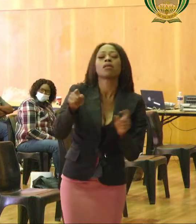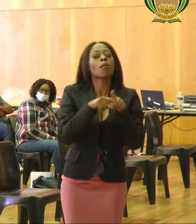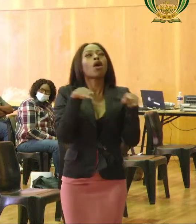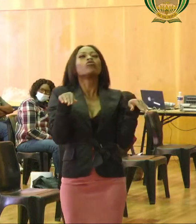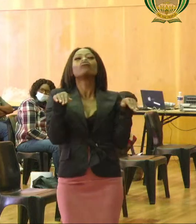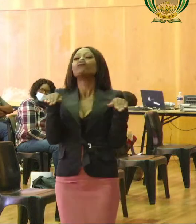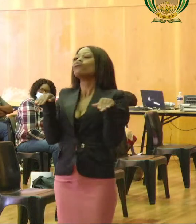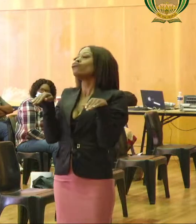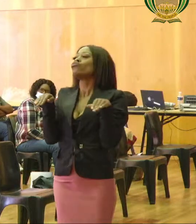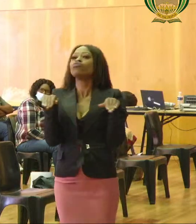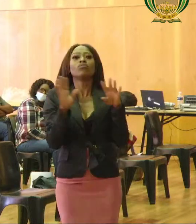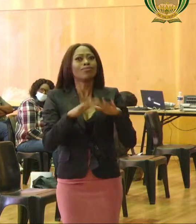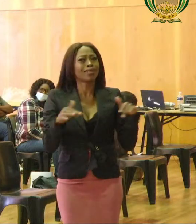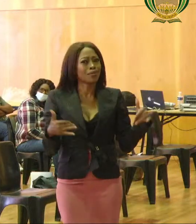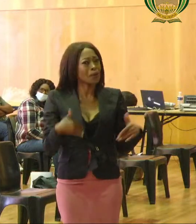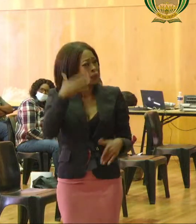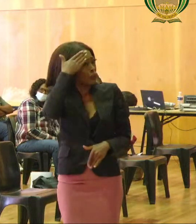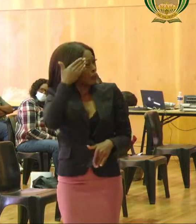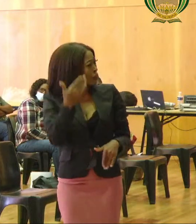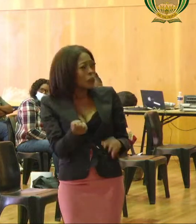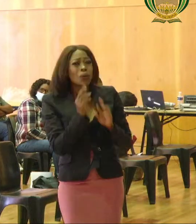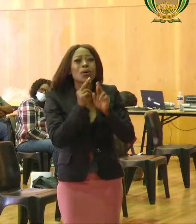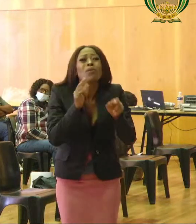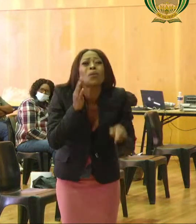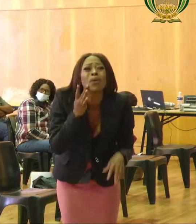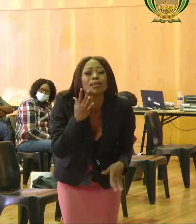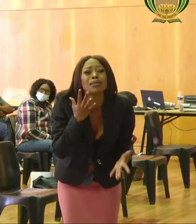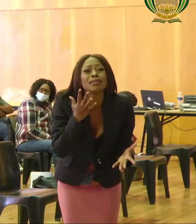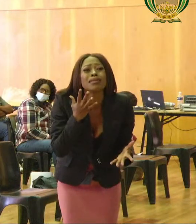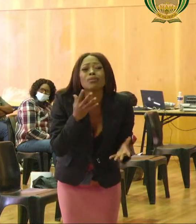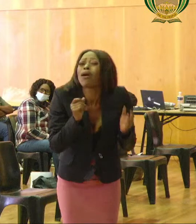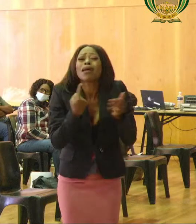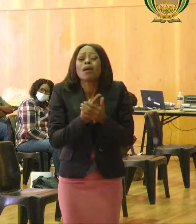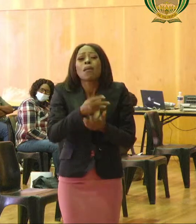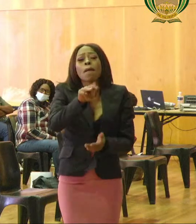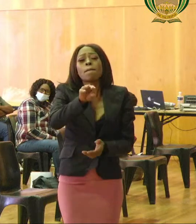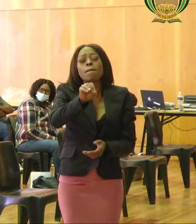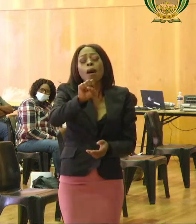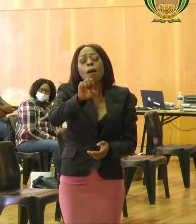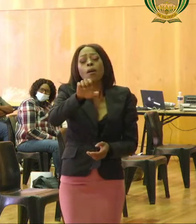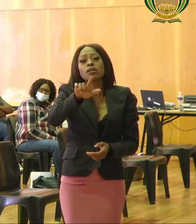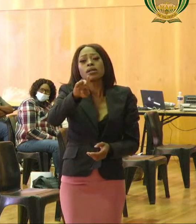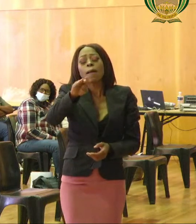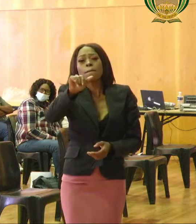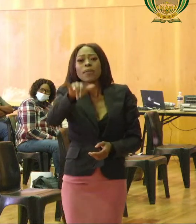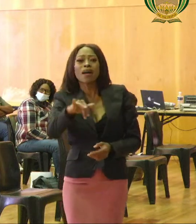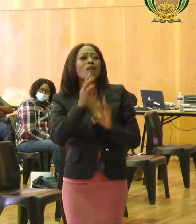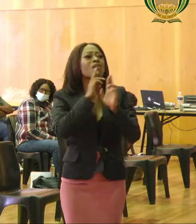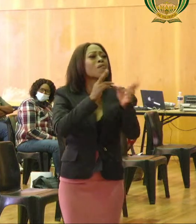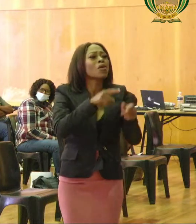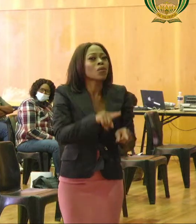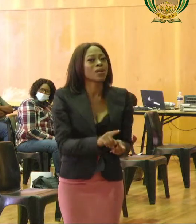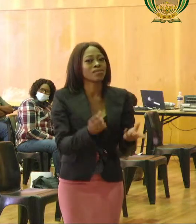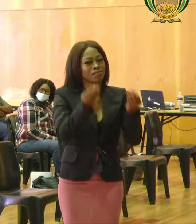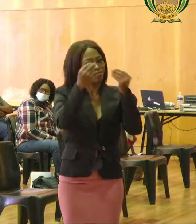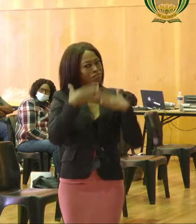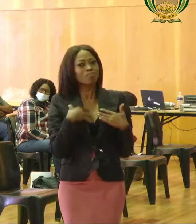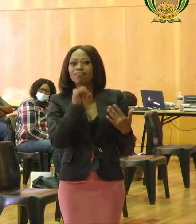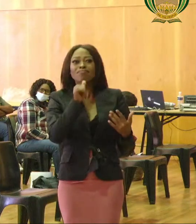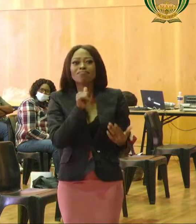phaa epalamente asiyazi ni-account okanye nirepota ntoni ngeMosselbay okanye nirepota ngetawuni yaseMosselbay anirepoti